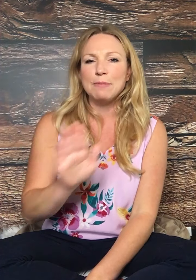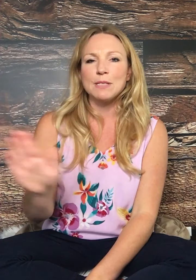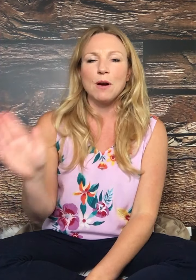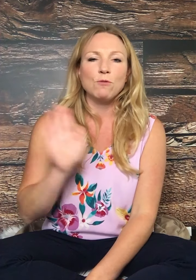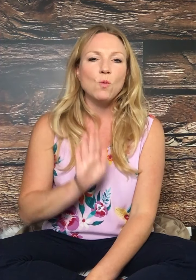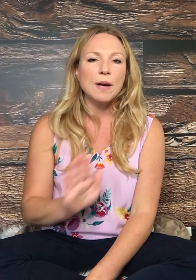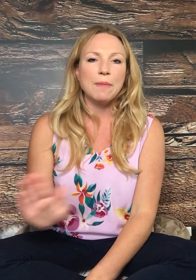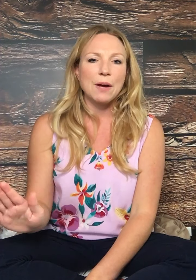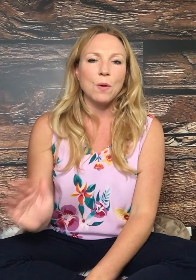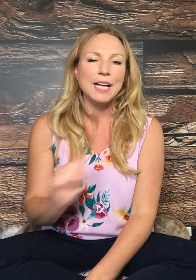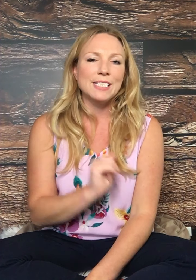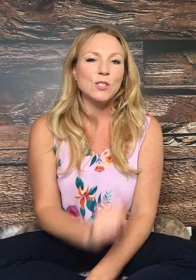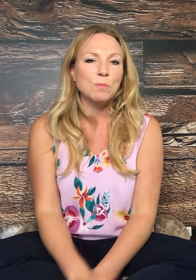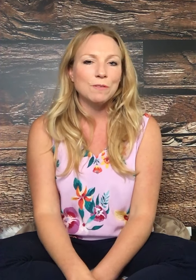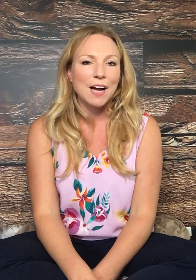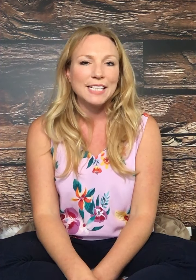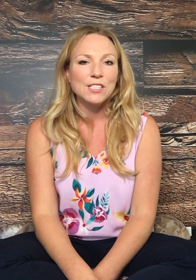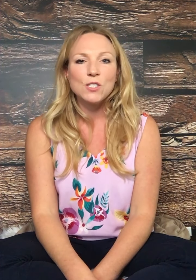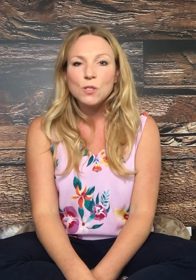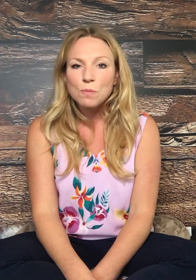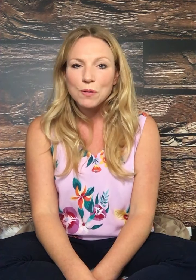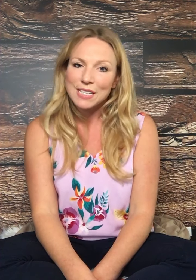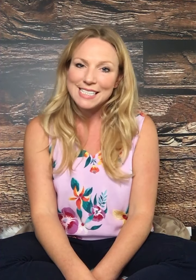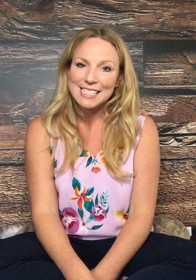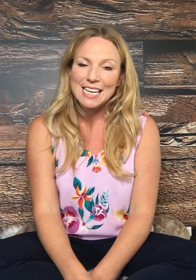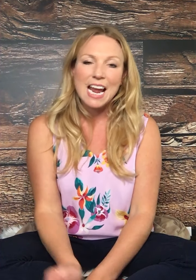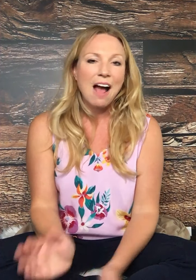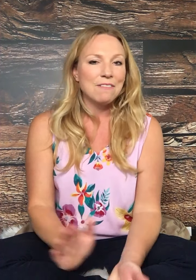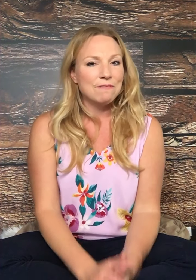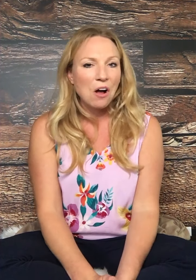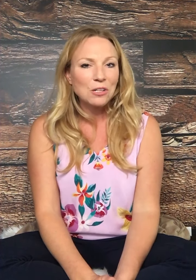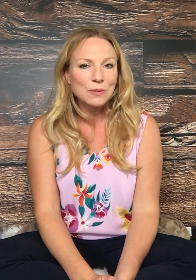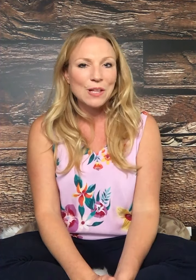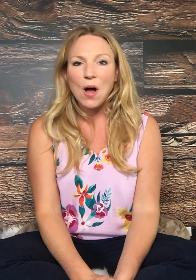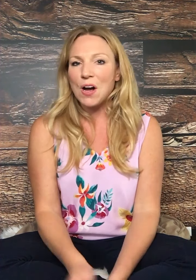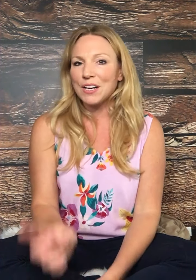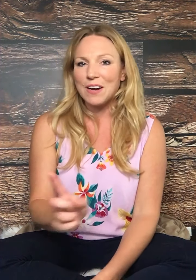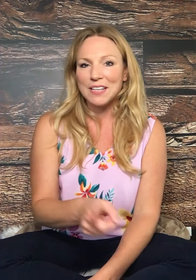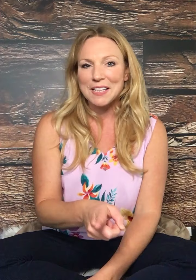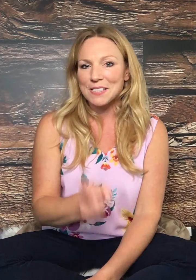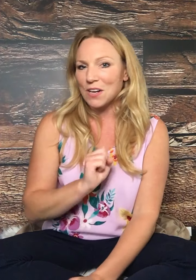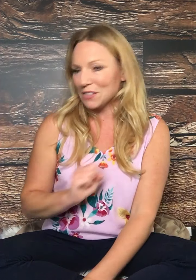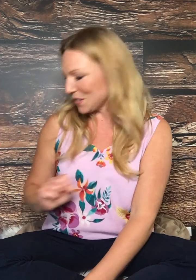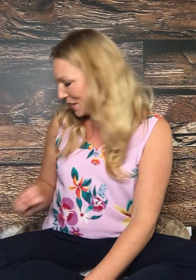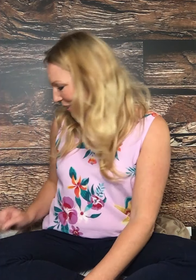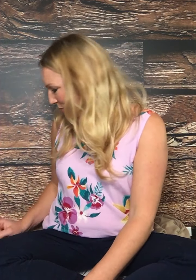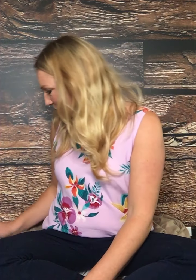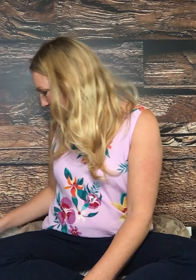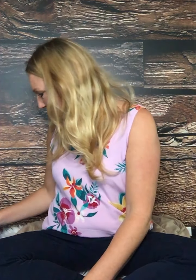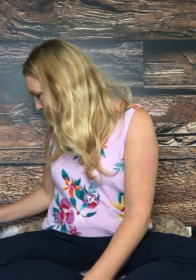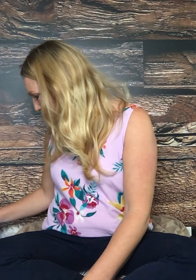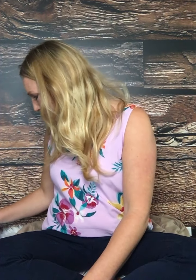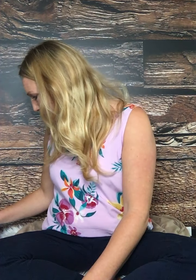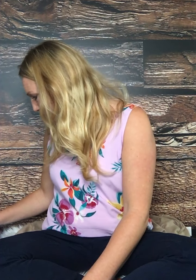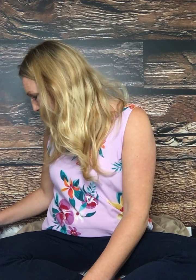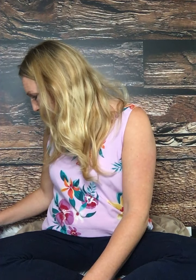them off one by one. Super fun, super easy. Follow along. I'll get the song started.